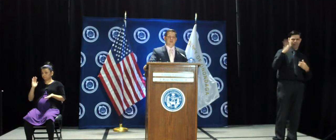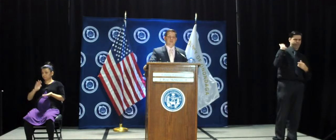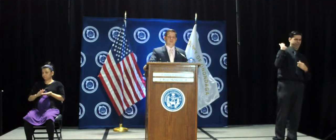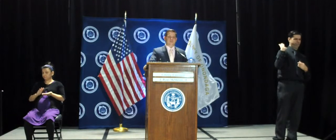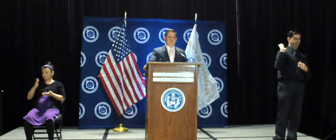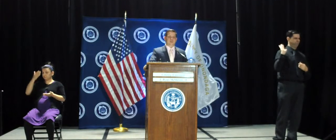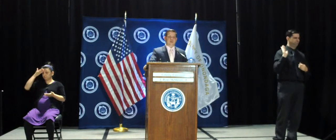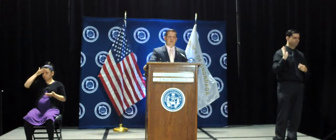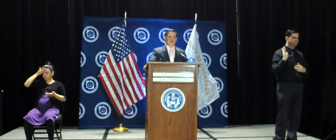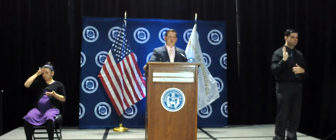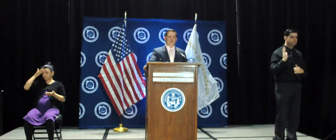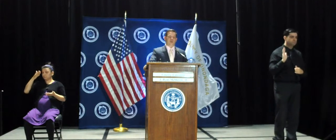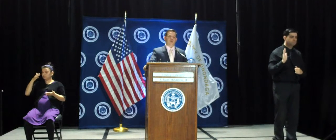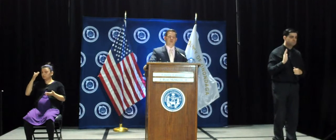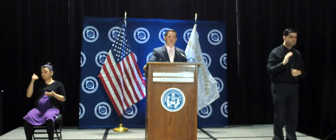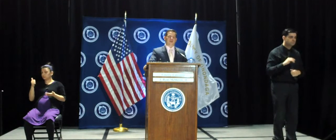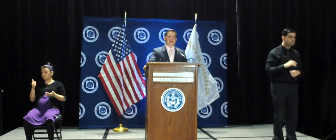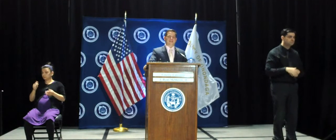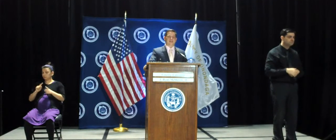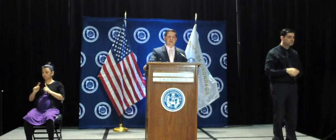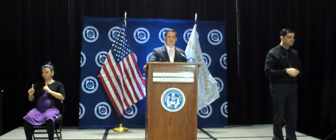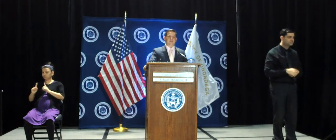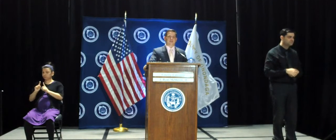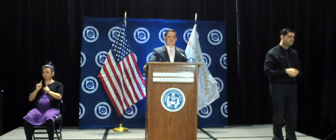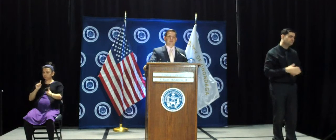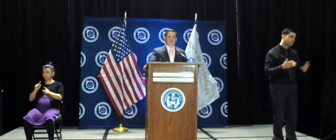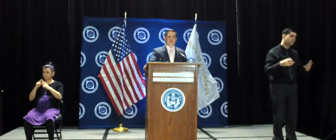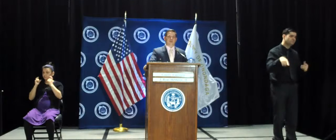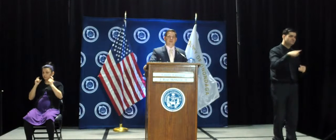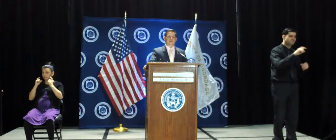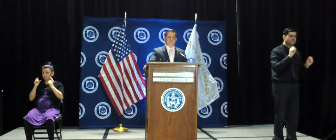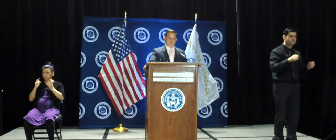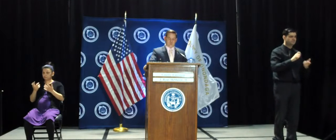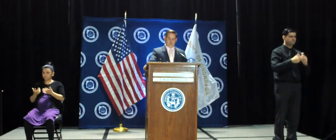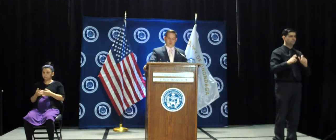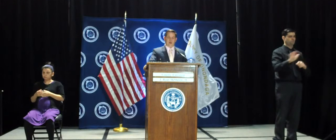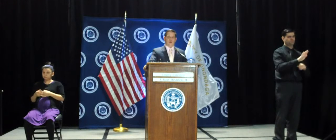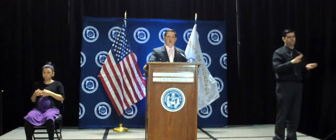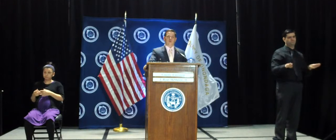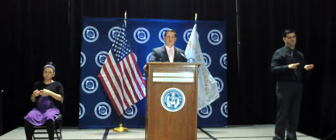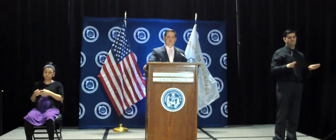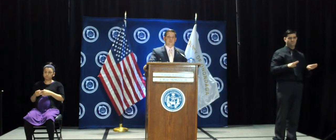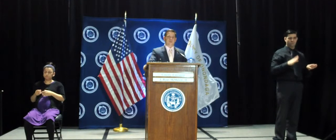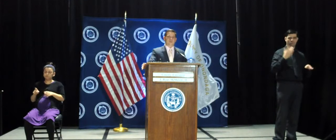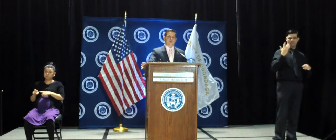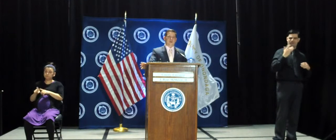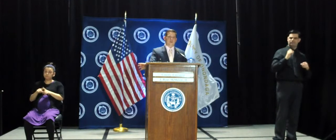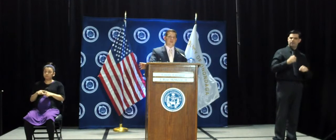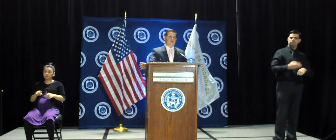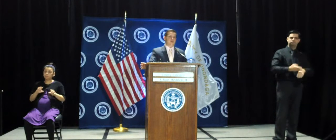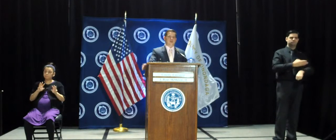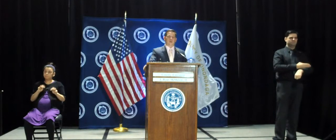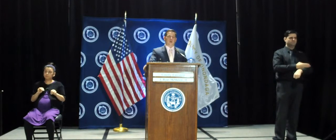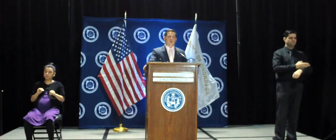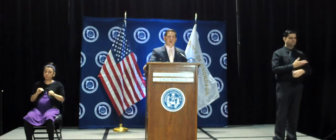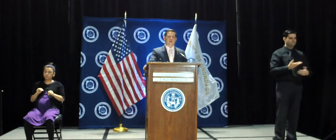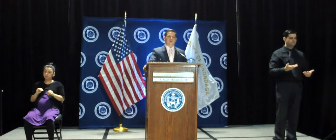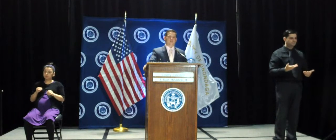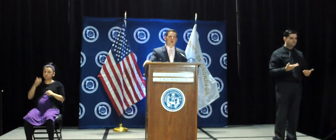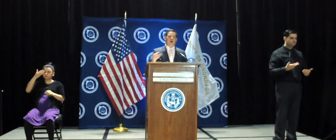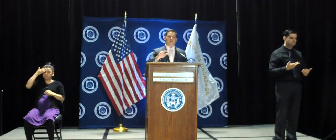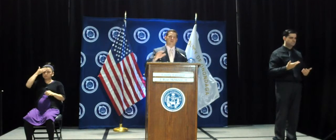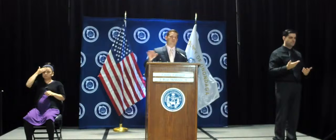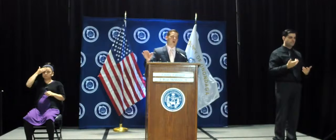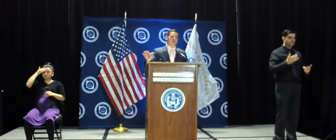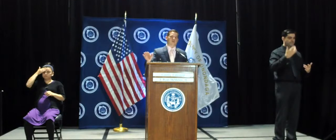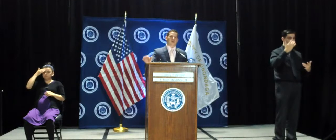And the other thing we can do is when we get sick, we can rule out COVID and right away and